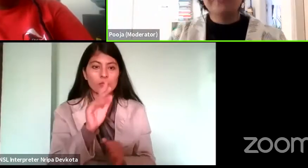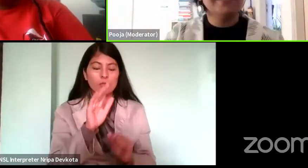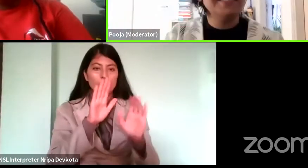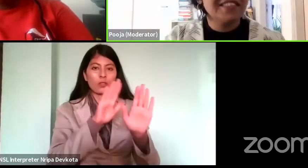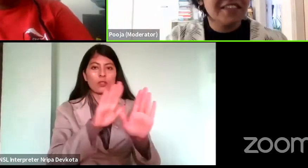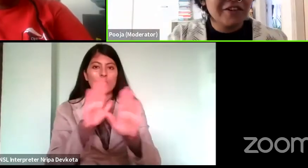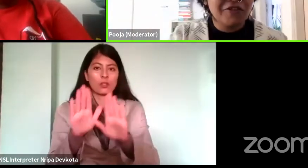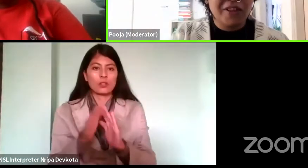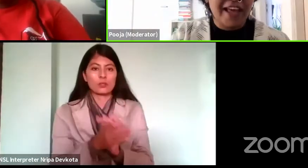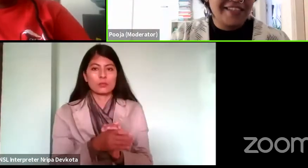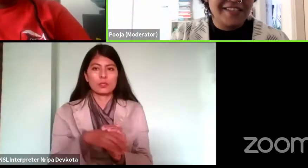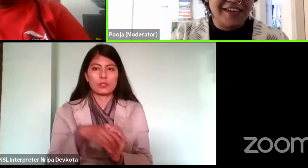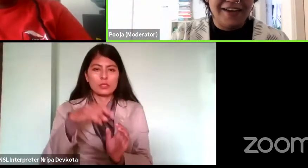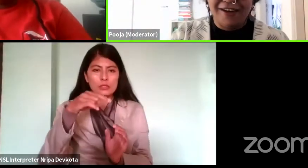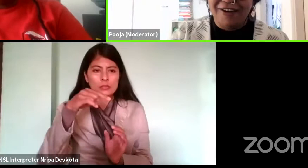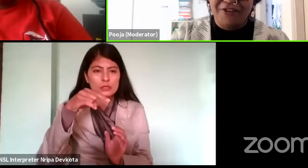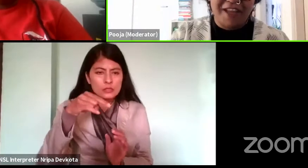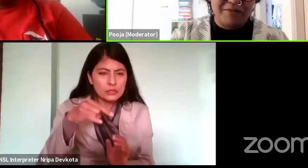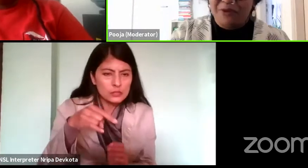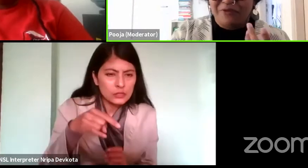Thank you, Philister,